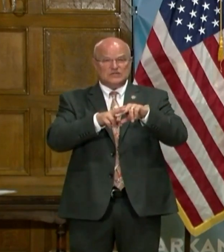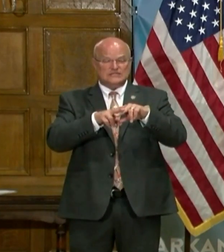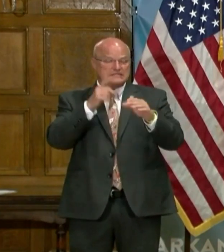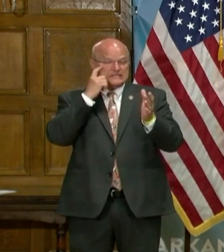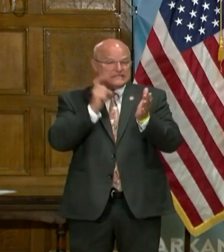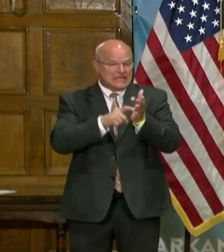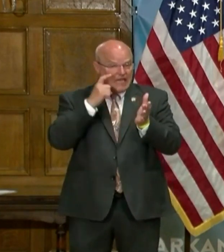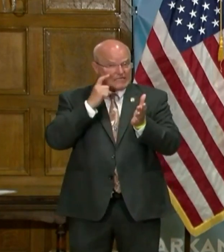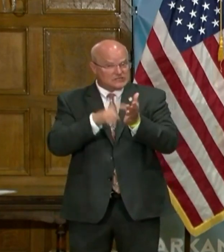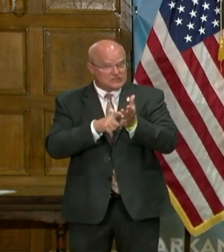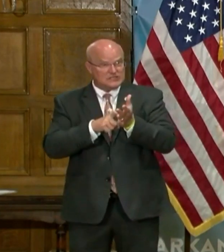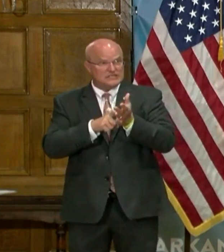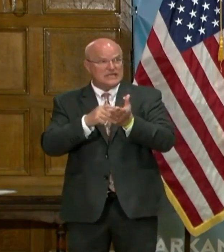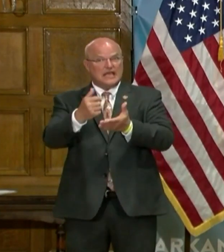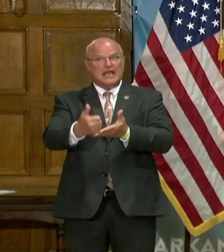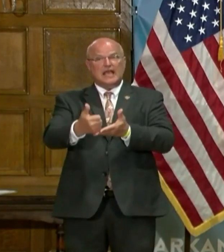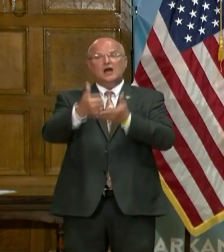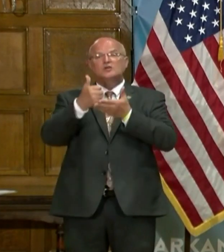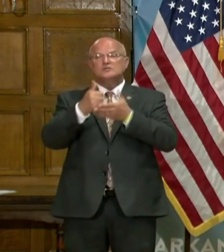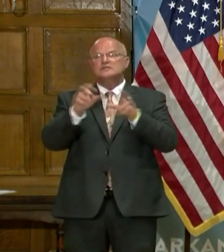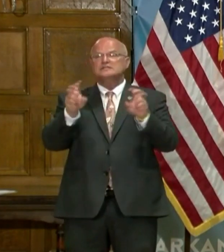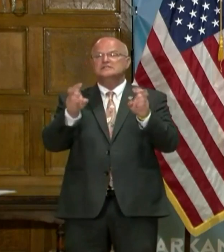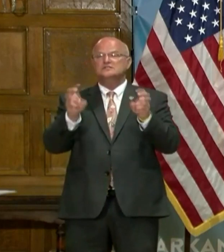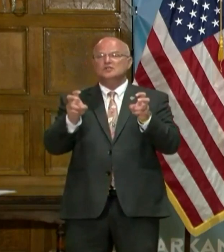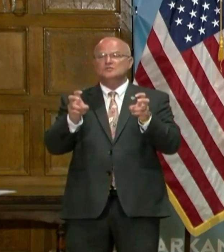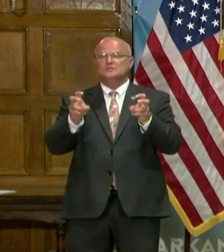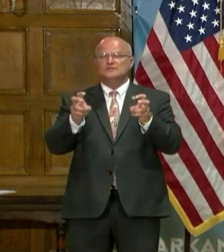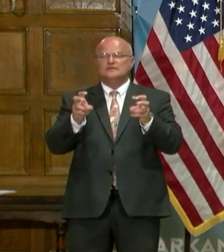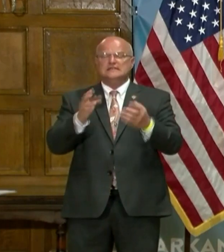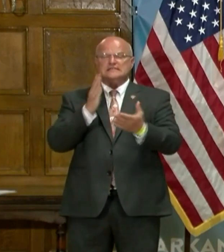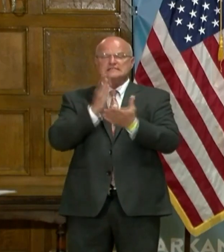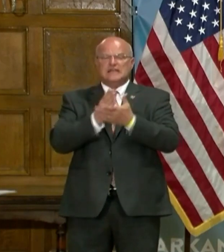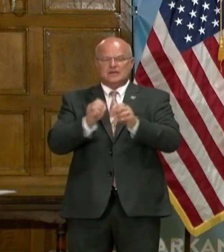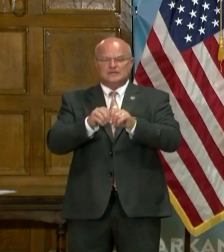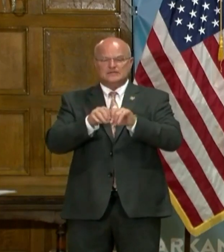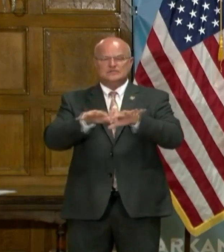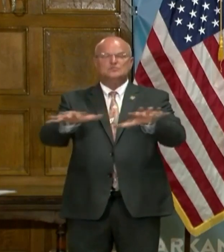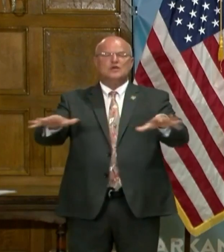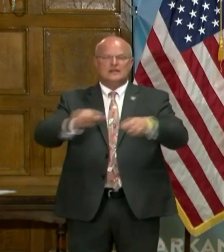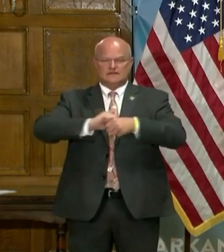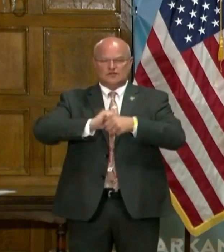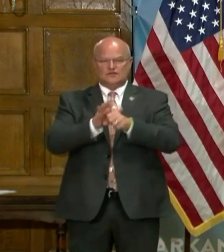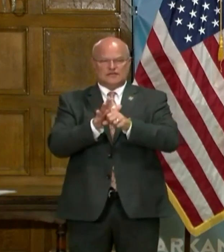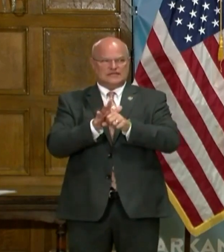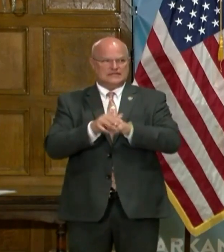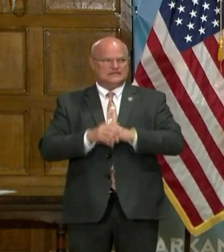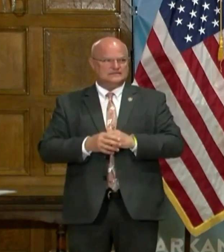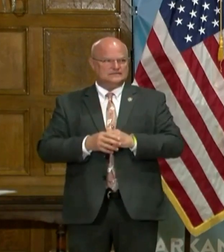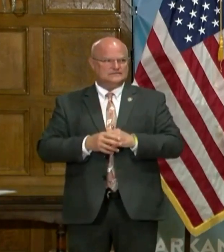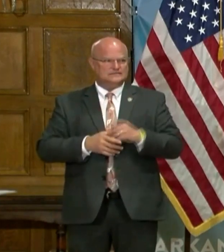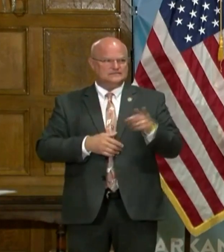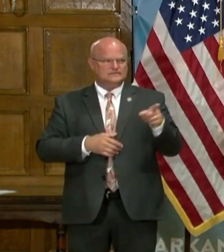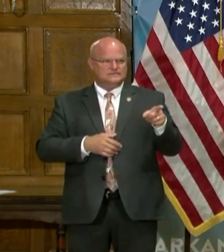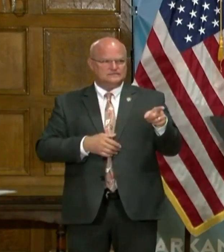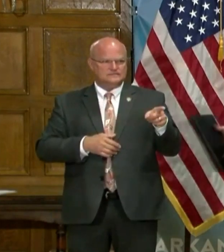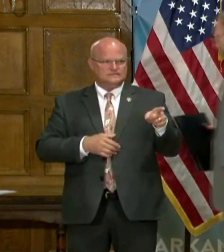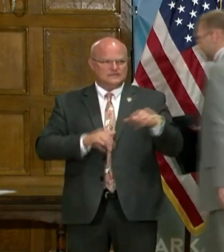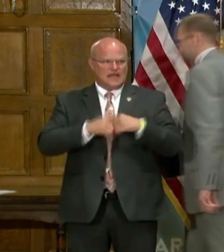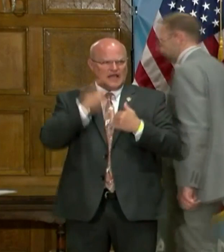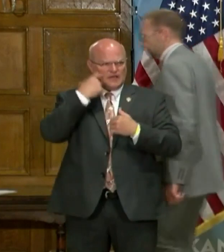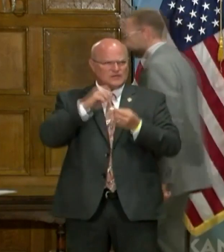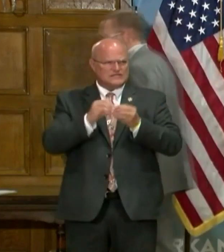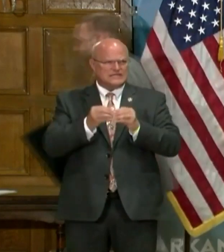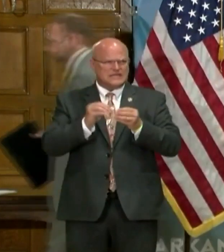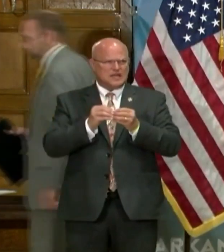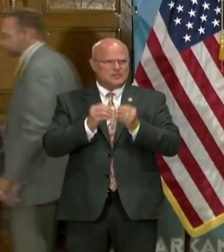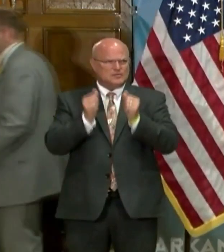detection helps us in terms of stopping the spread of COVID-19. How are the recent